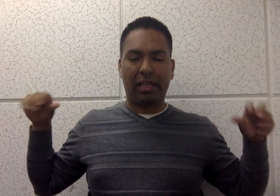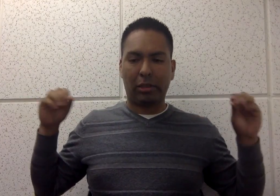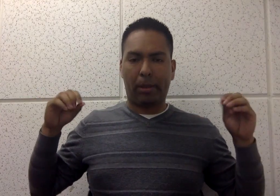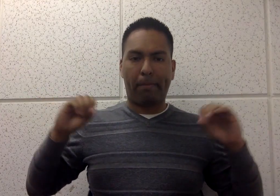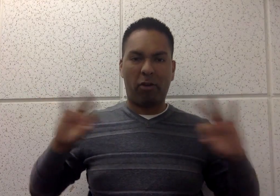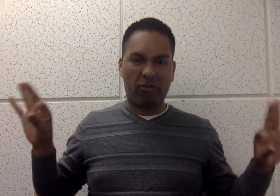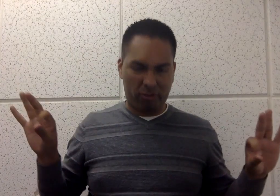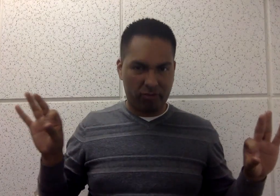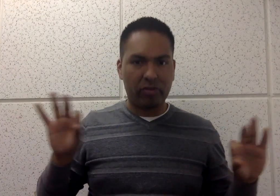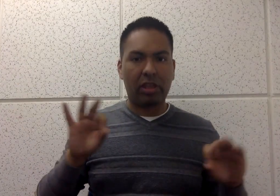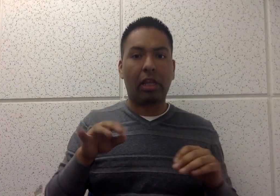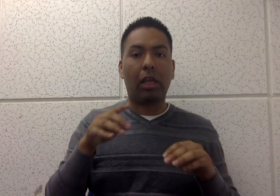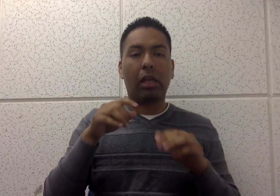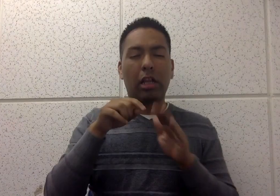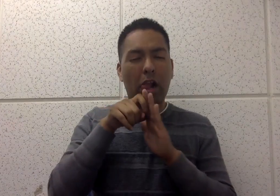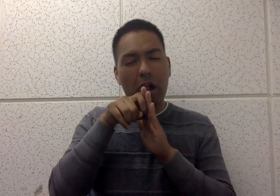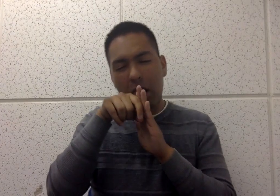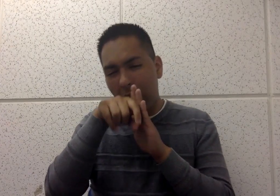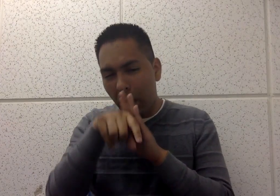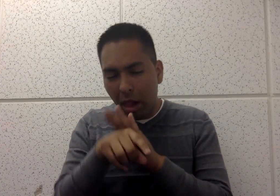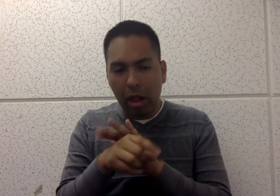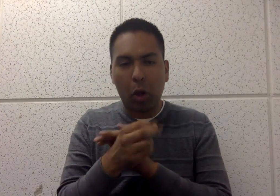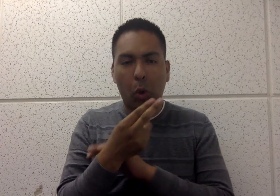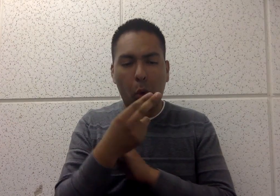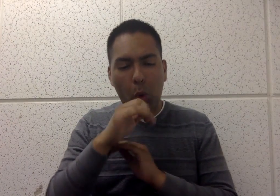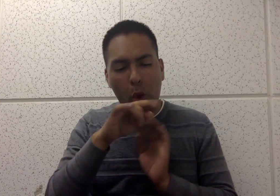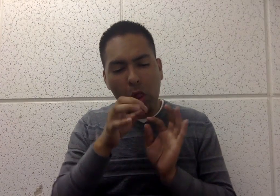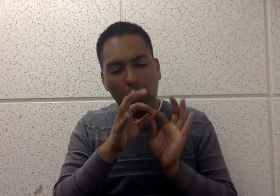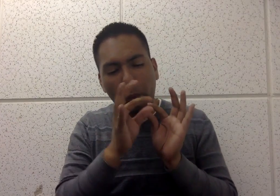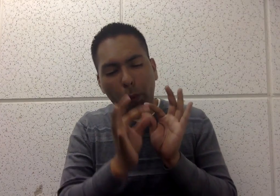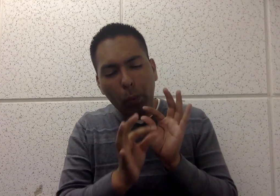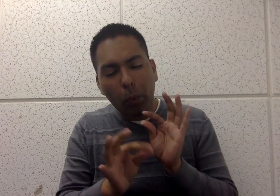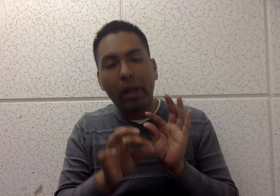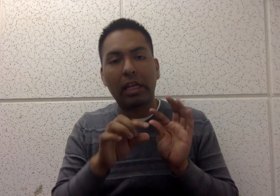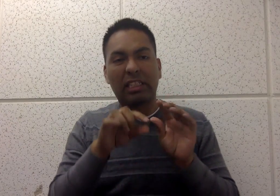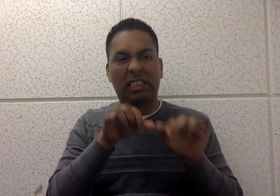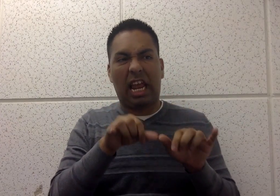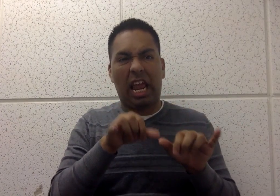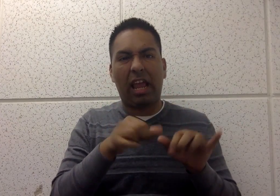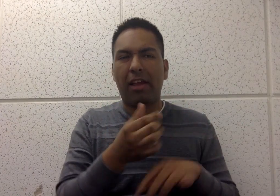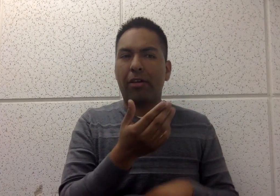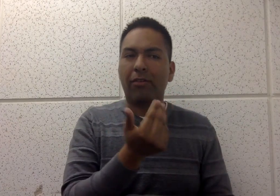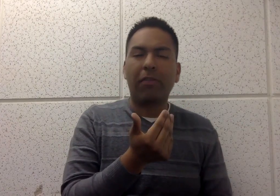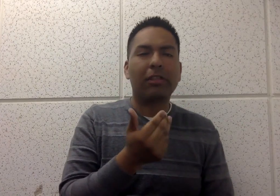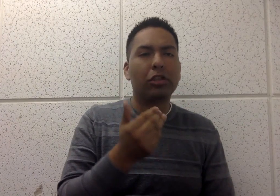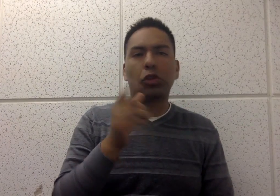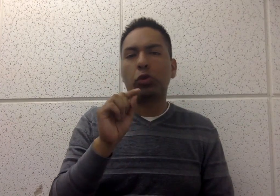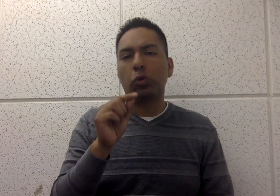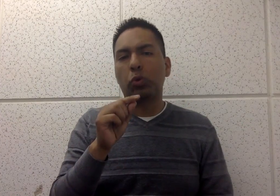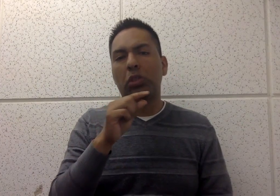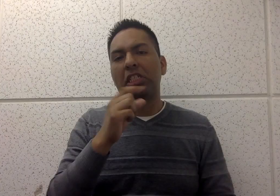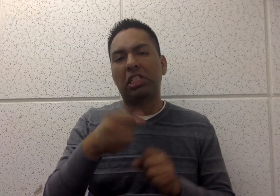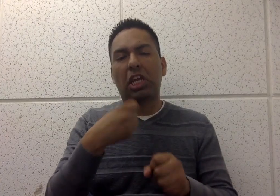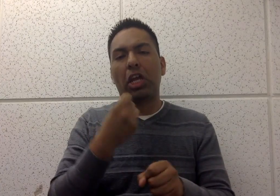laying eggs, and they will live for 15 or 20 years, continuing to lay eggs using the sperm from that original